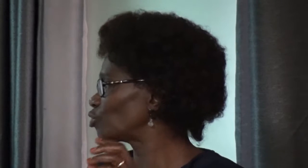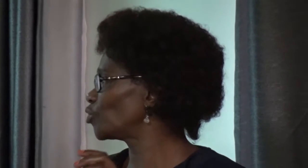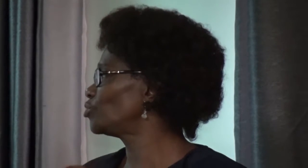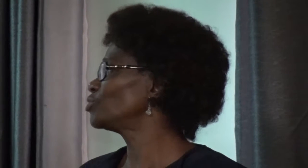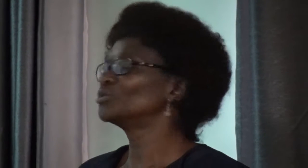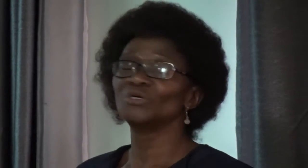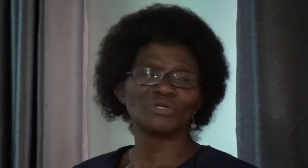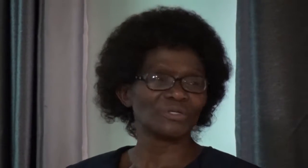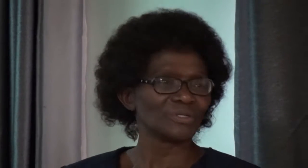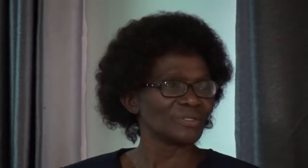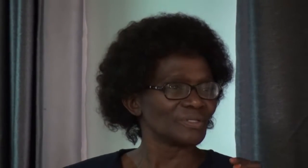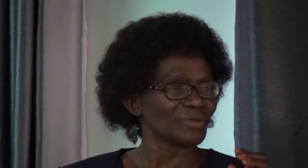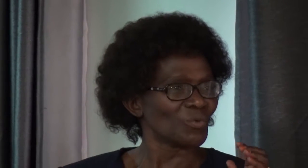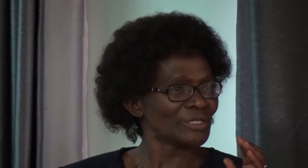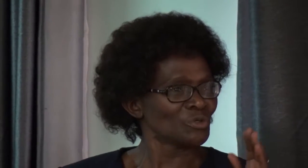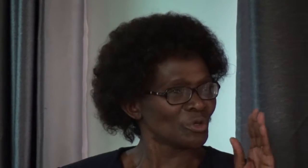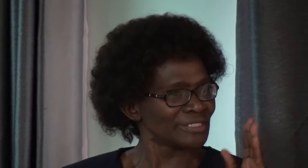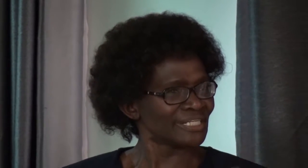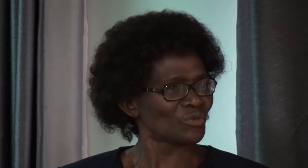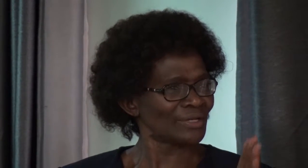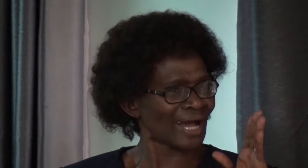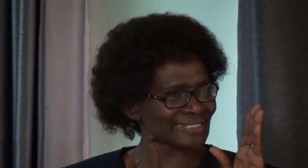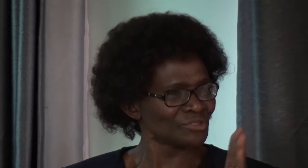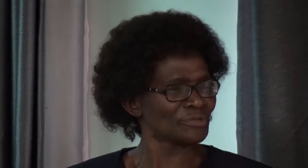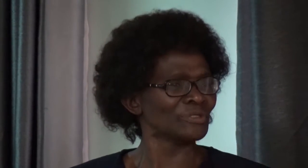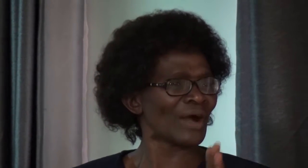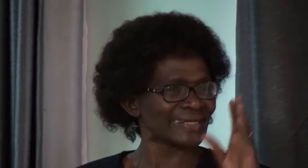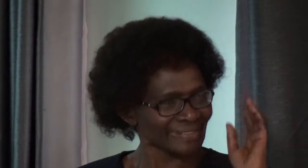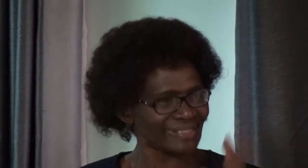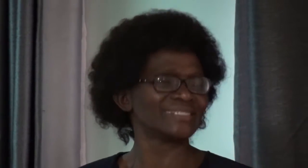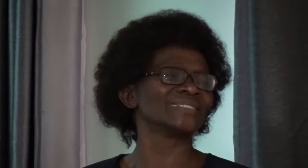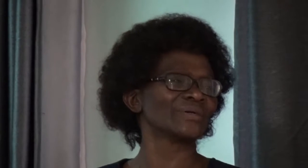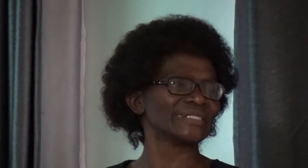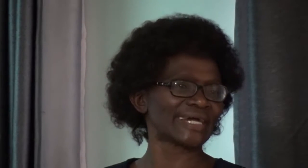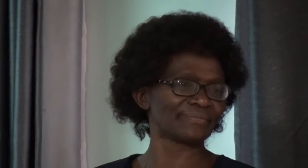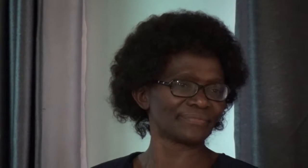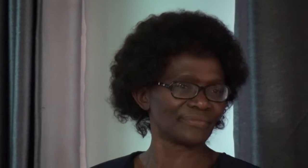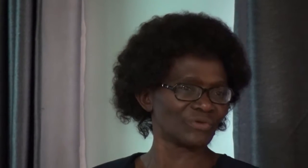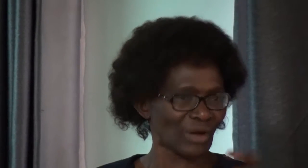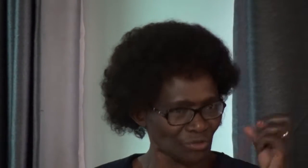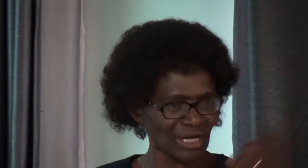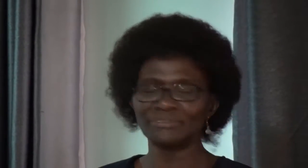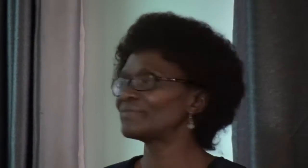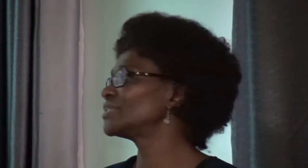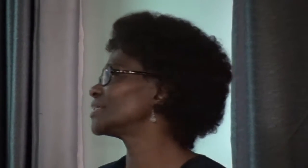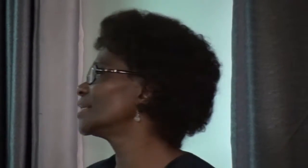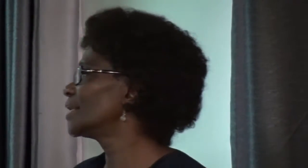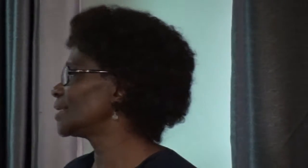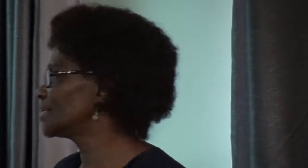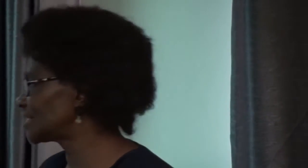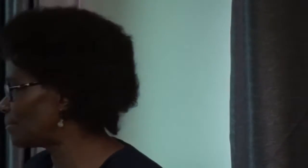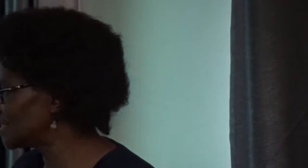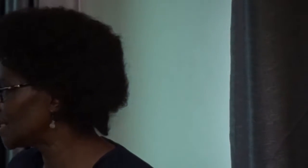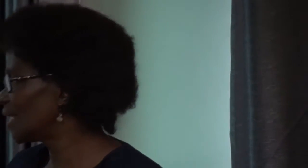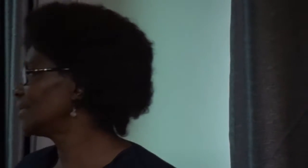to the school. When you know this one has not been working, this is now the time. You want to capture everything.